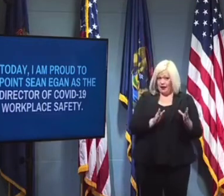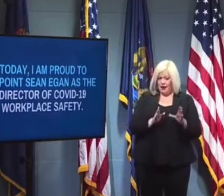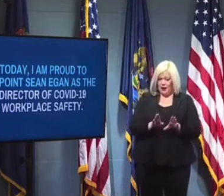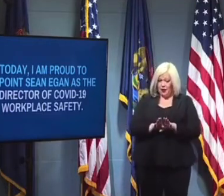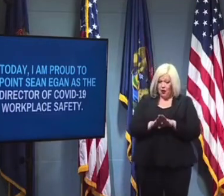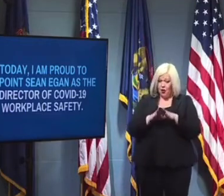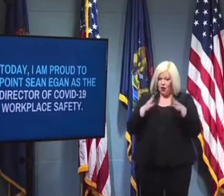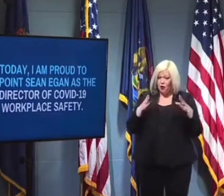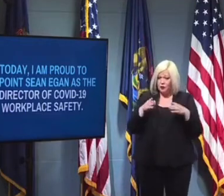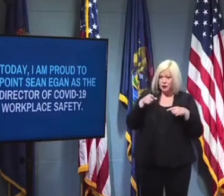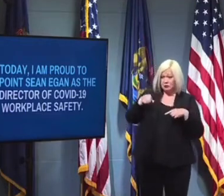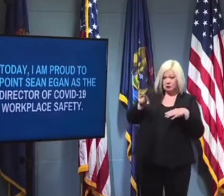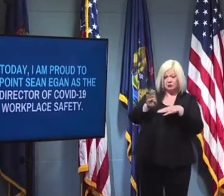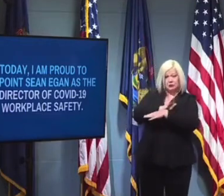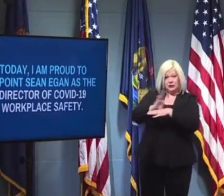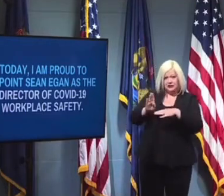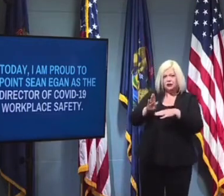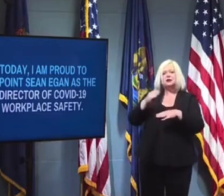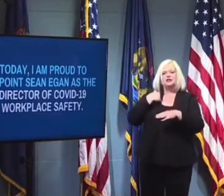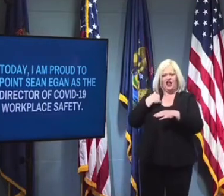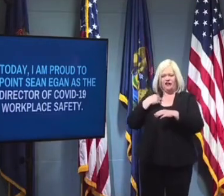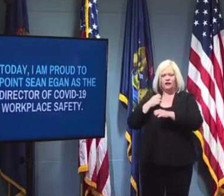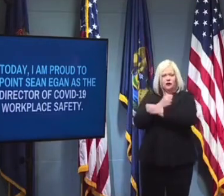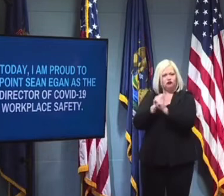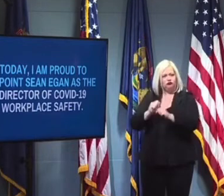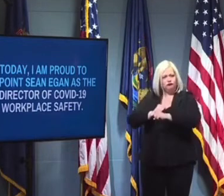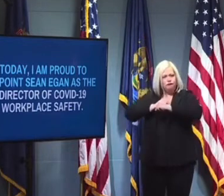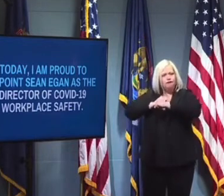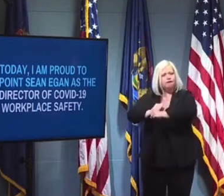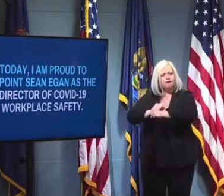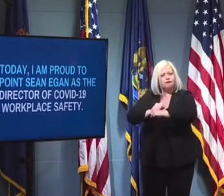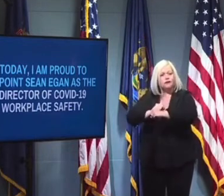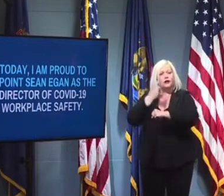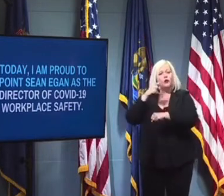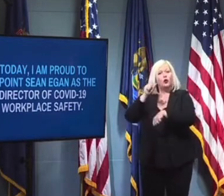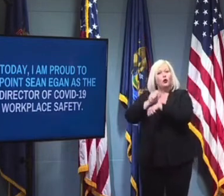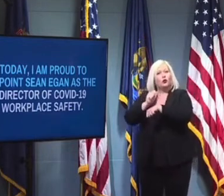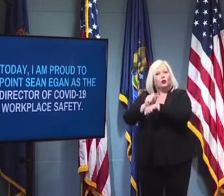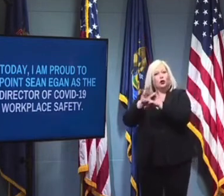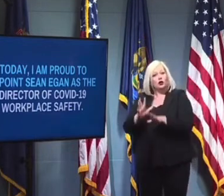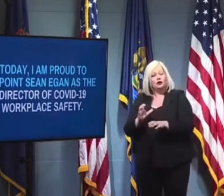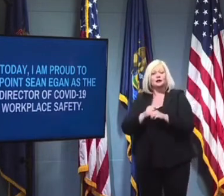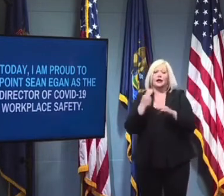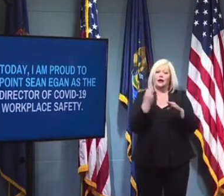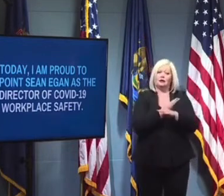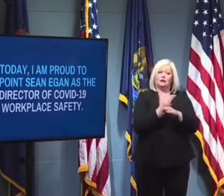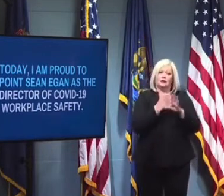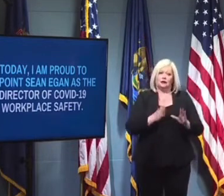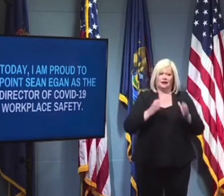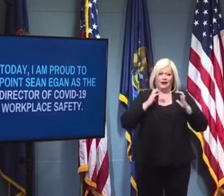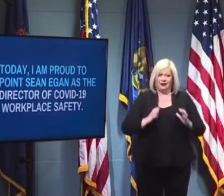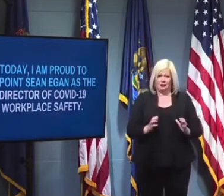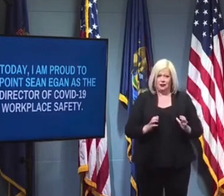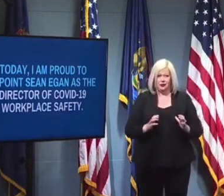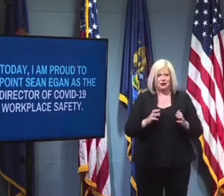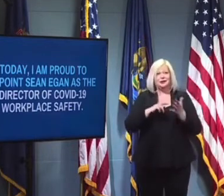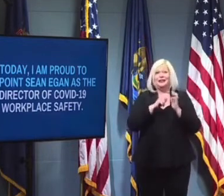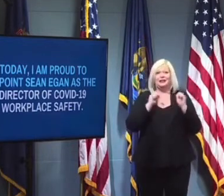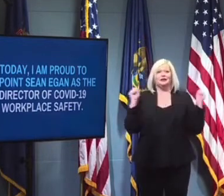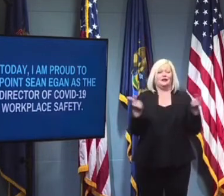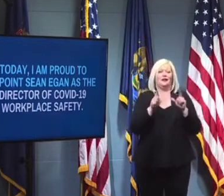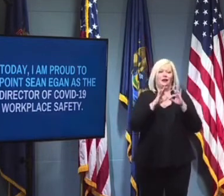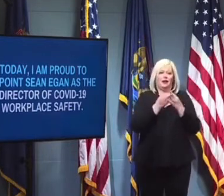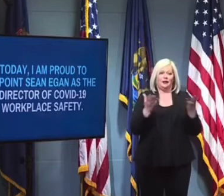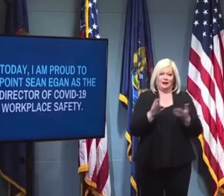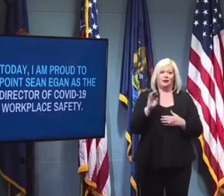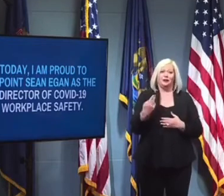safety measures to protect the health and safety of their employees and their customers, which extends to all of our families. This